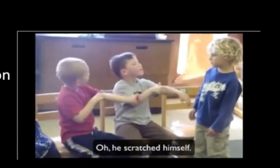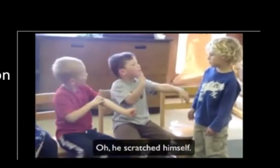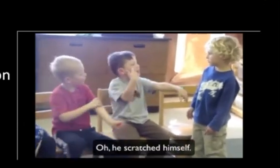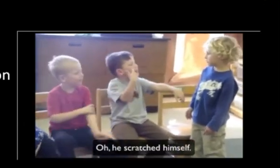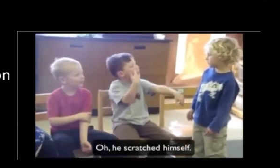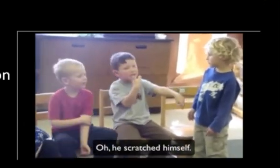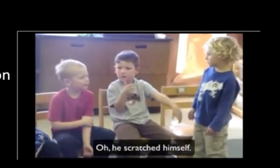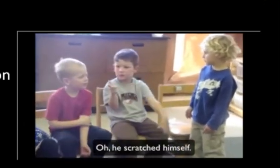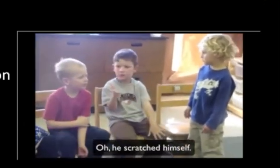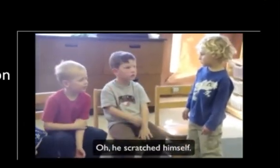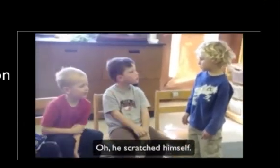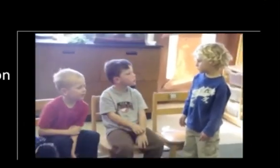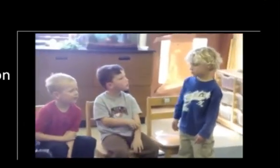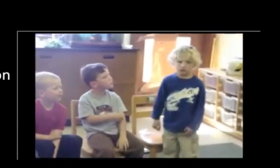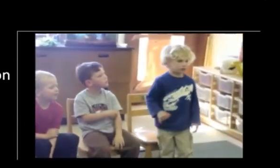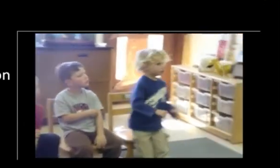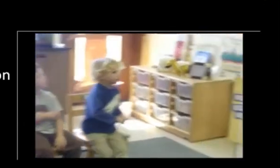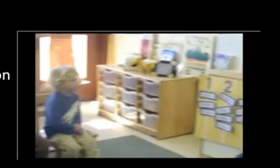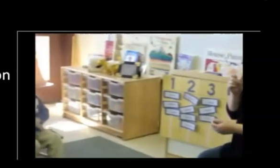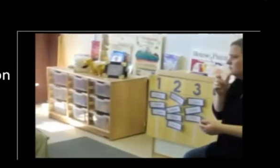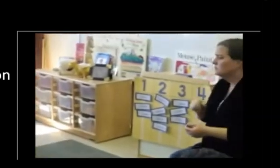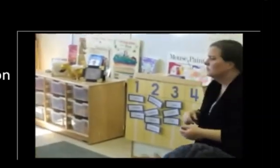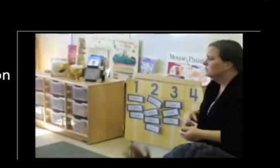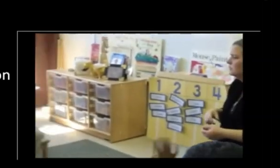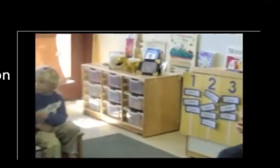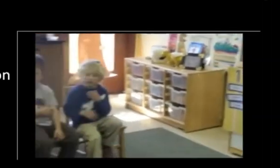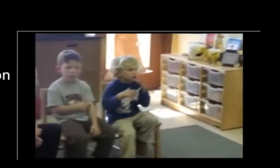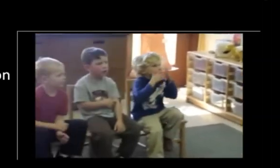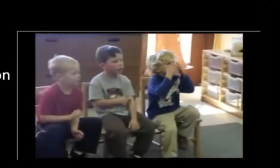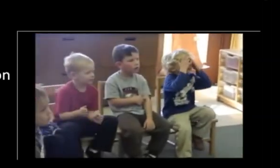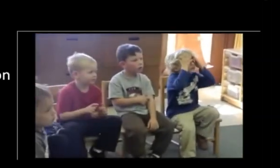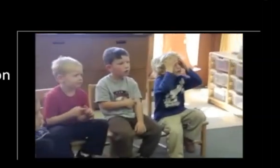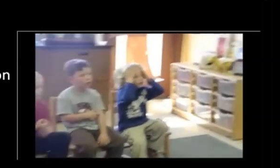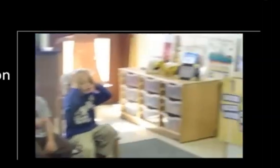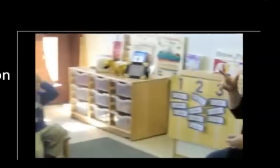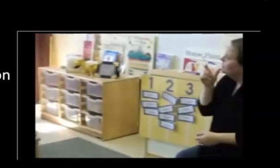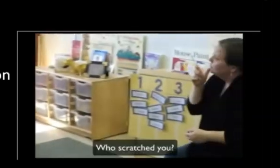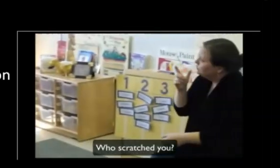myself. Oh, he scratched himself.